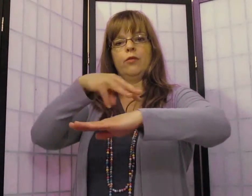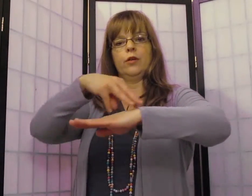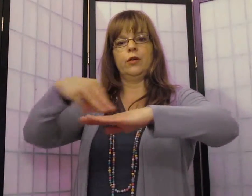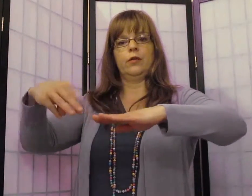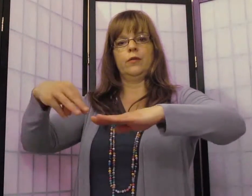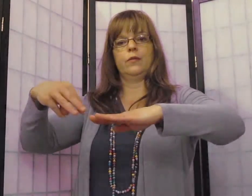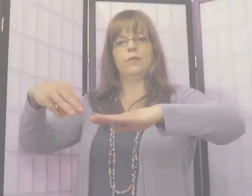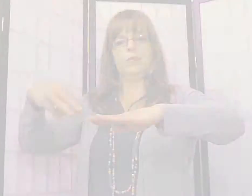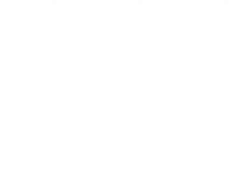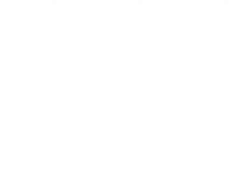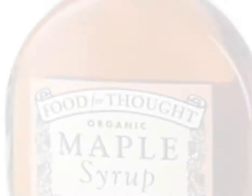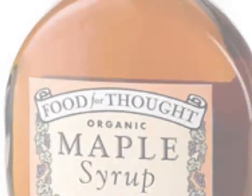Waffle.